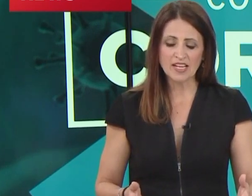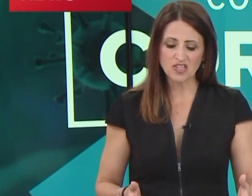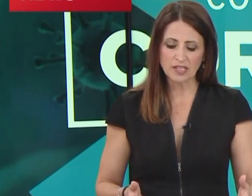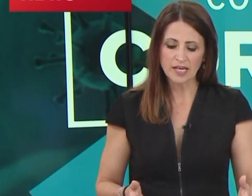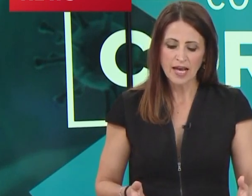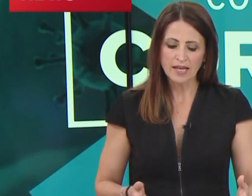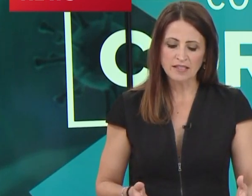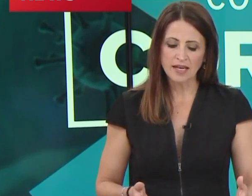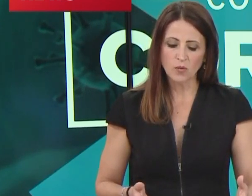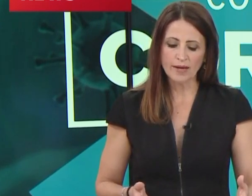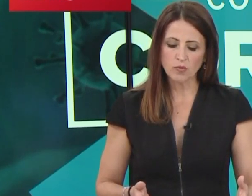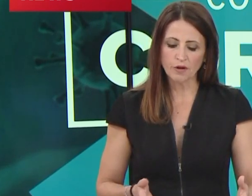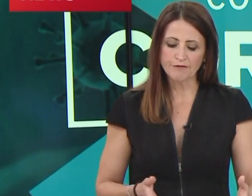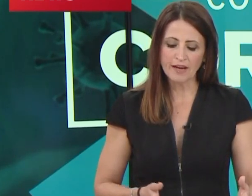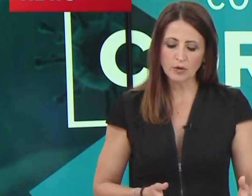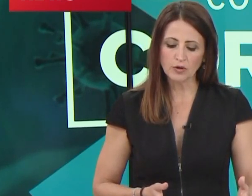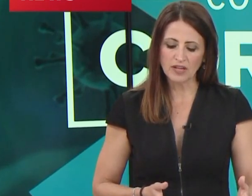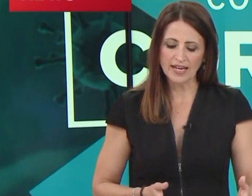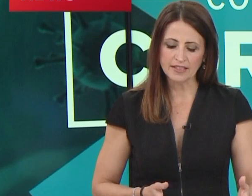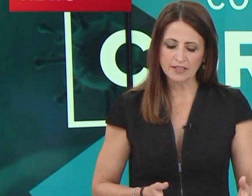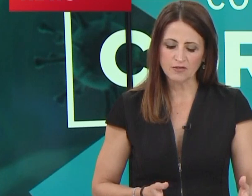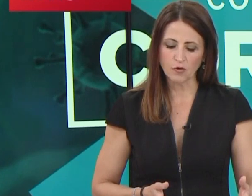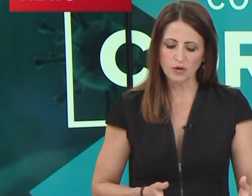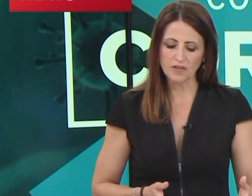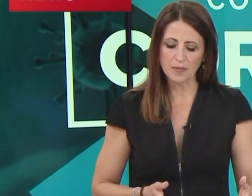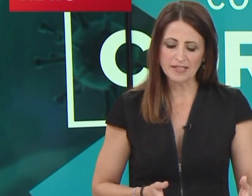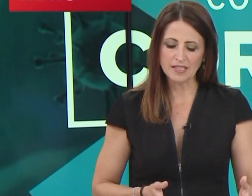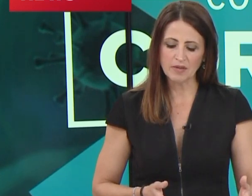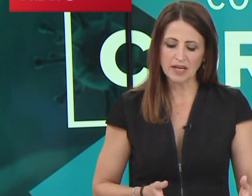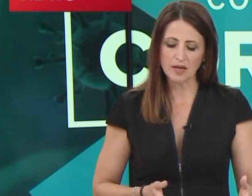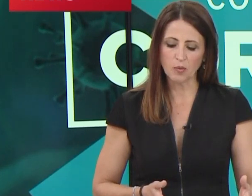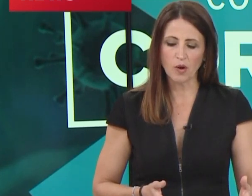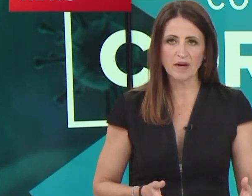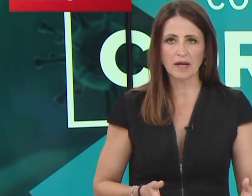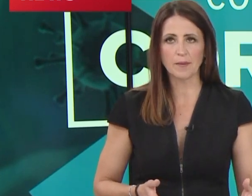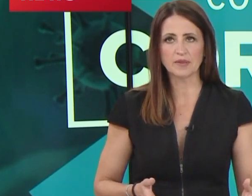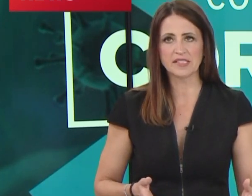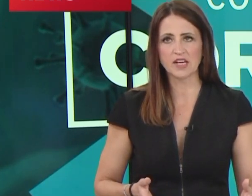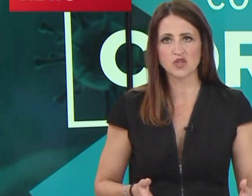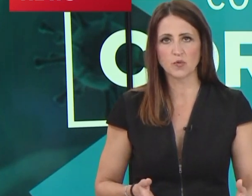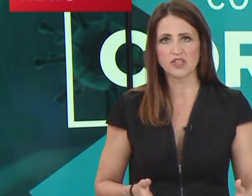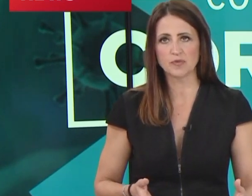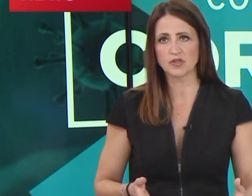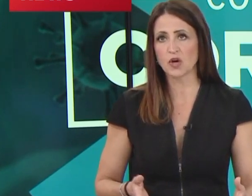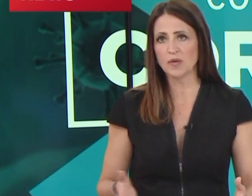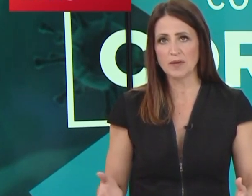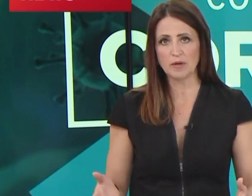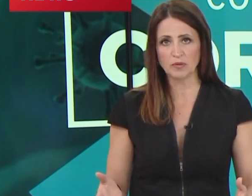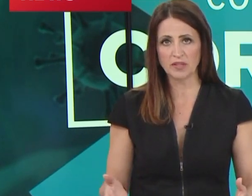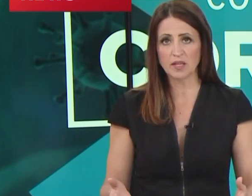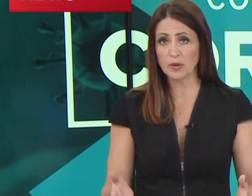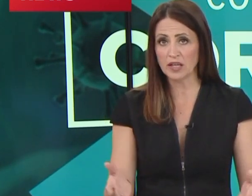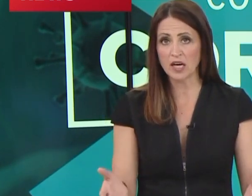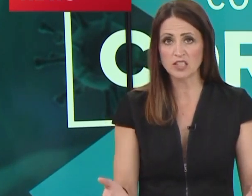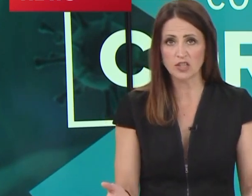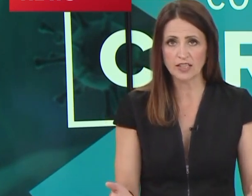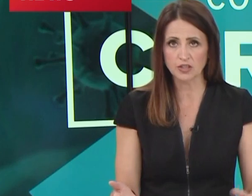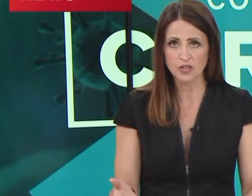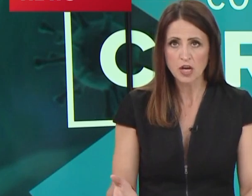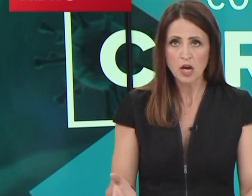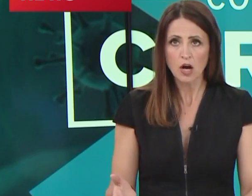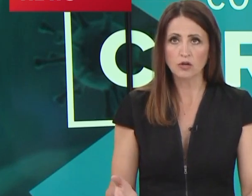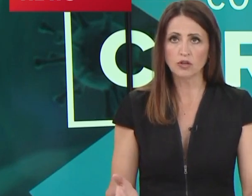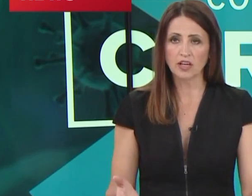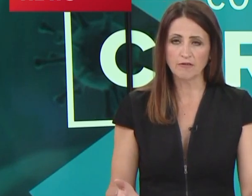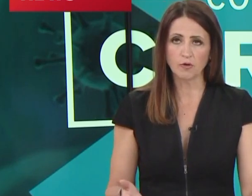be patient as they await more federal guidance for the pandemic unemployment compensation, which so many people, independent